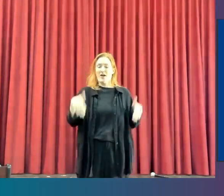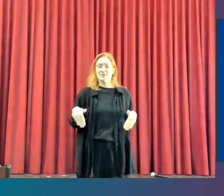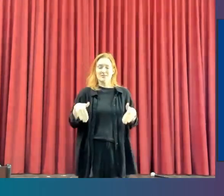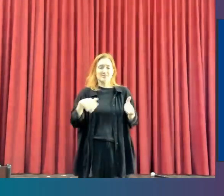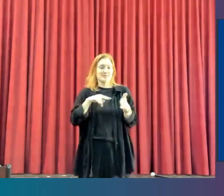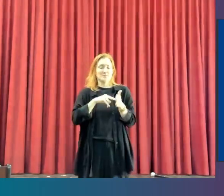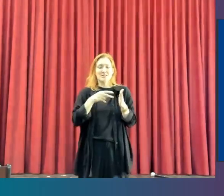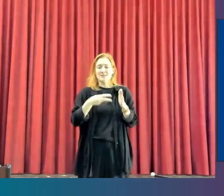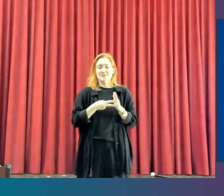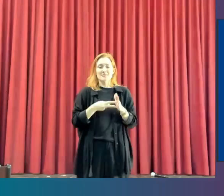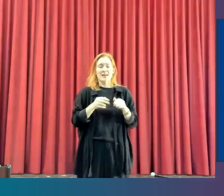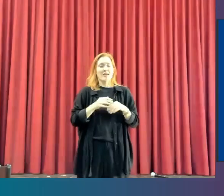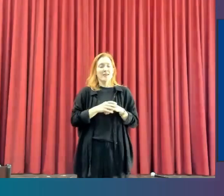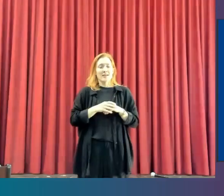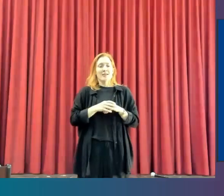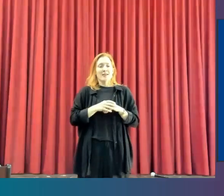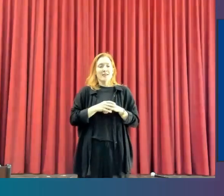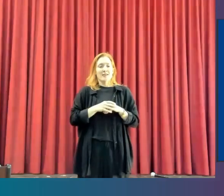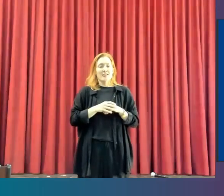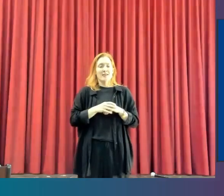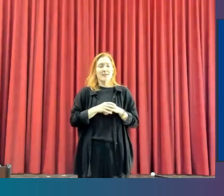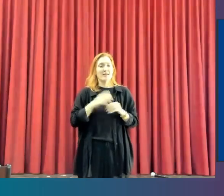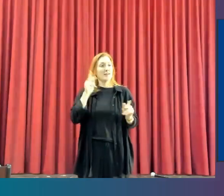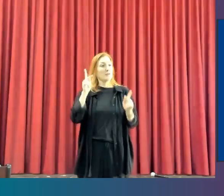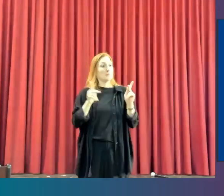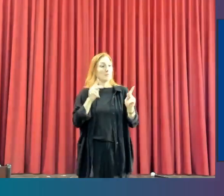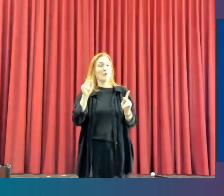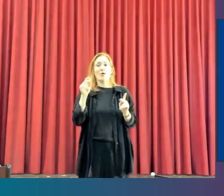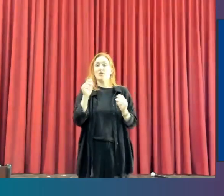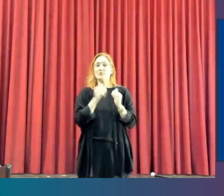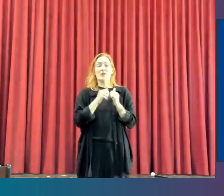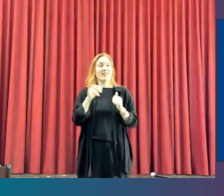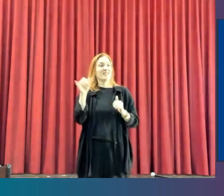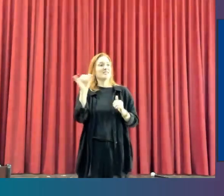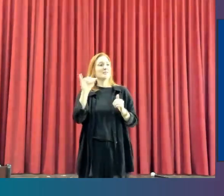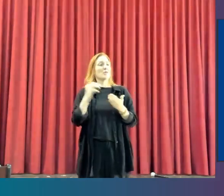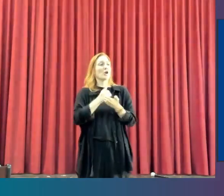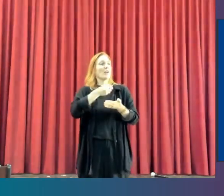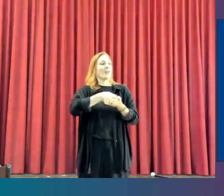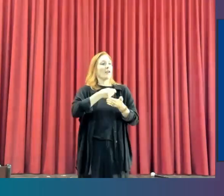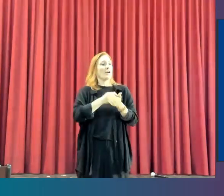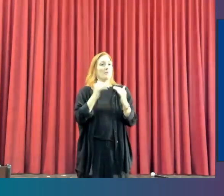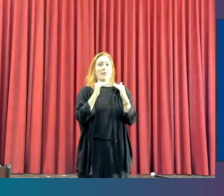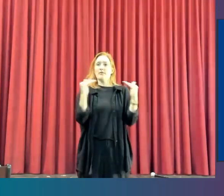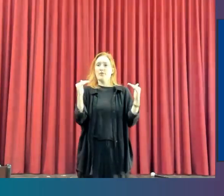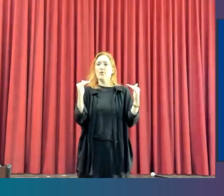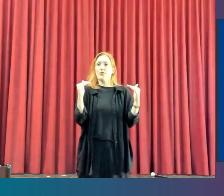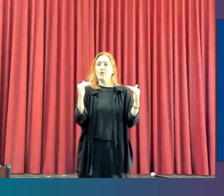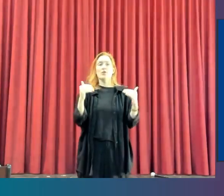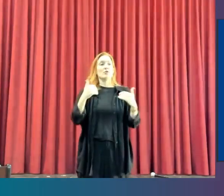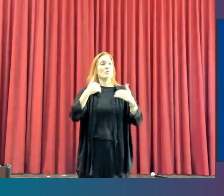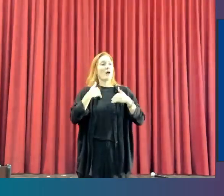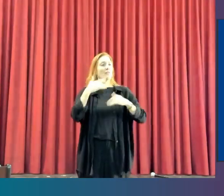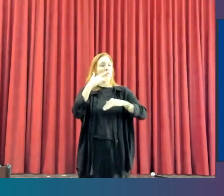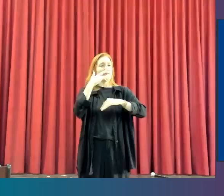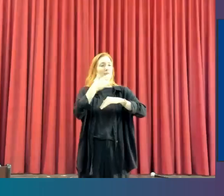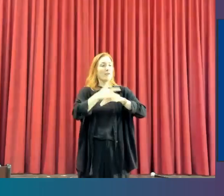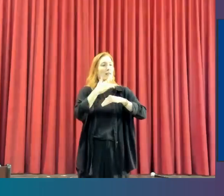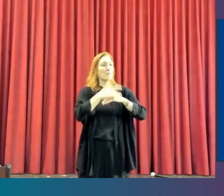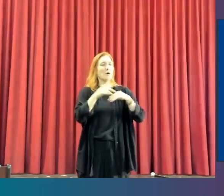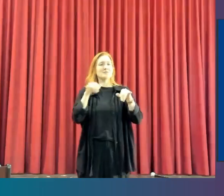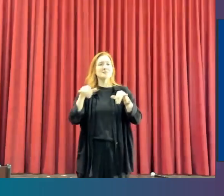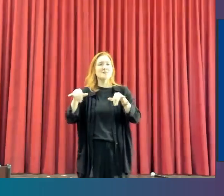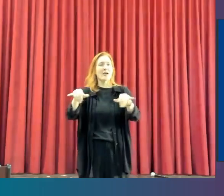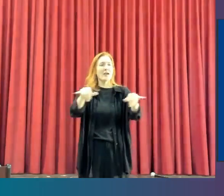ability for people of similar income levels to have available to them the same